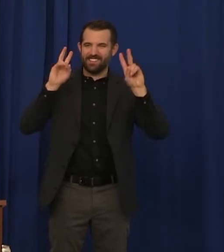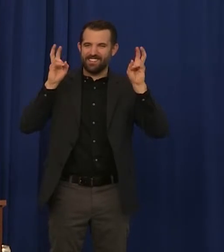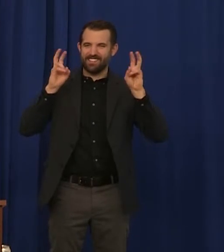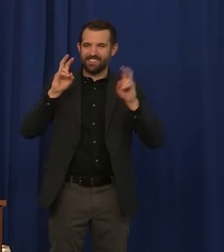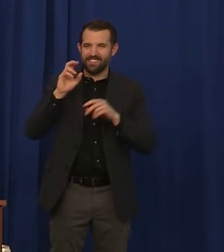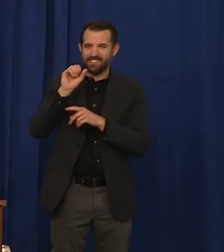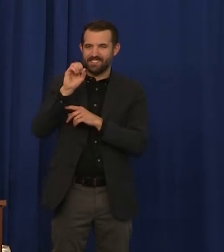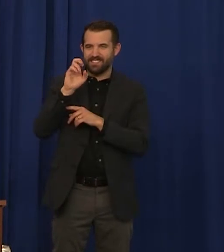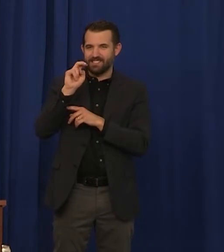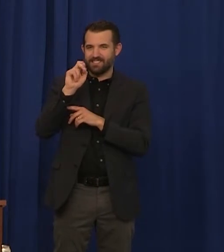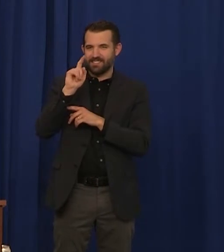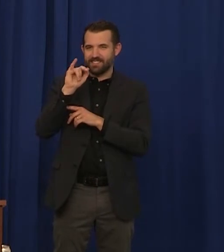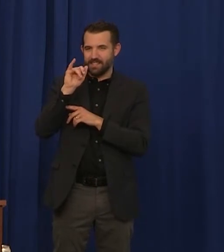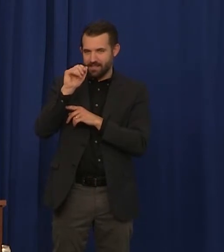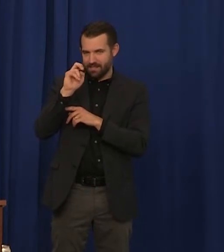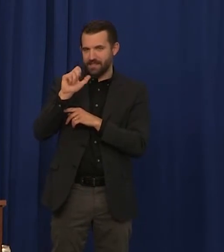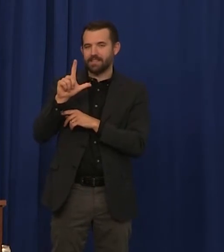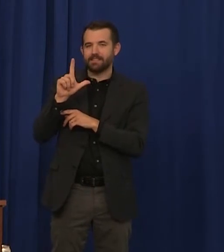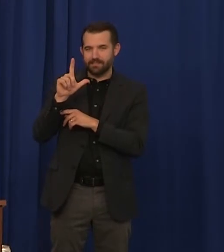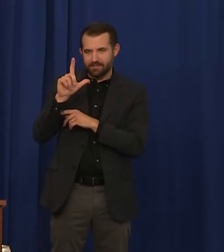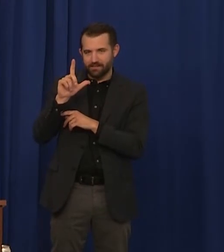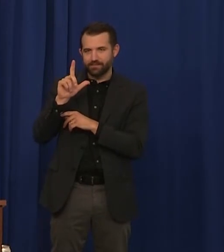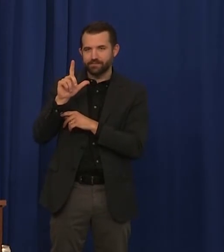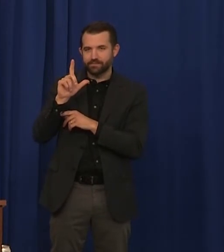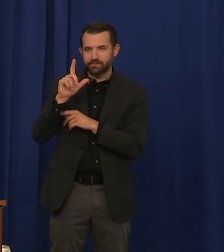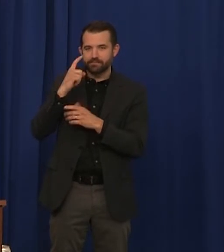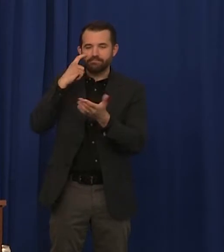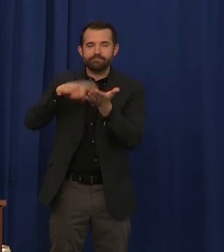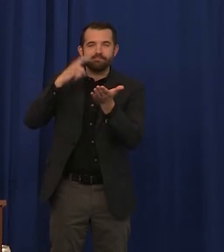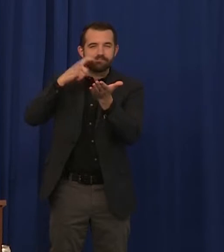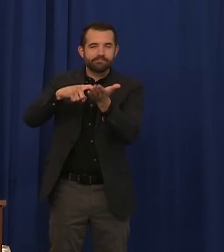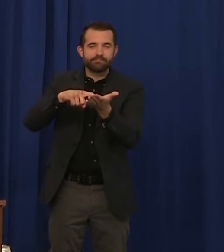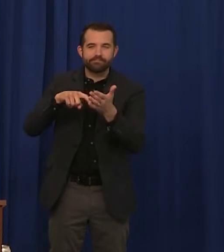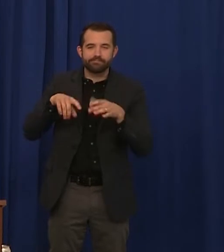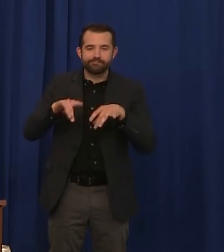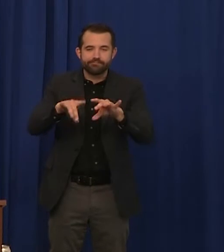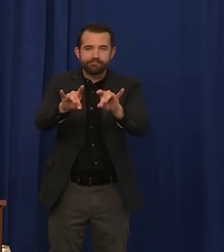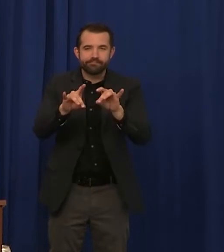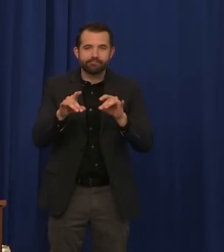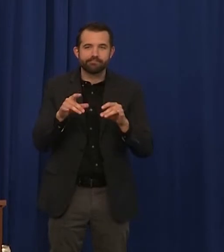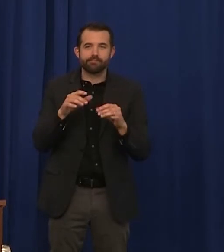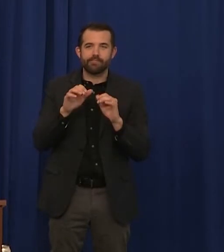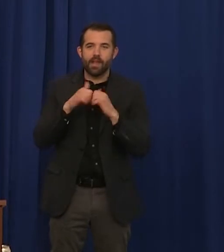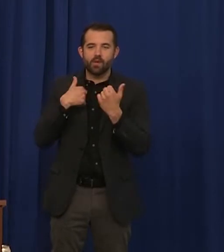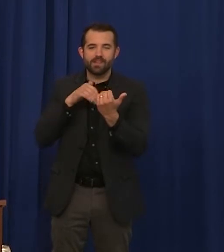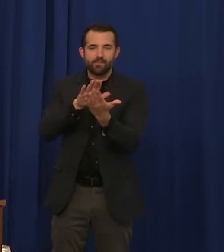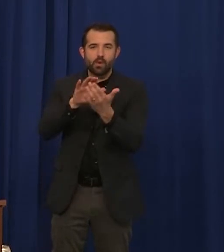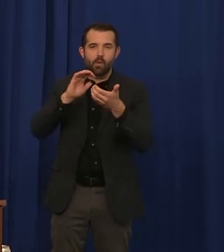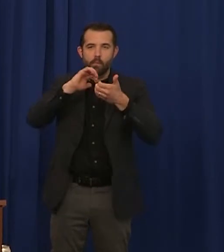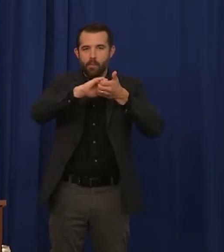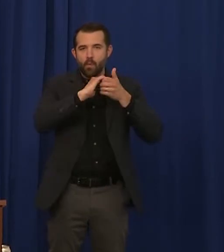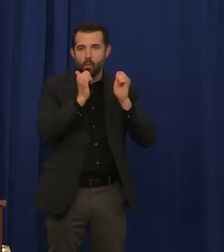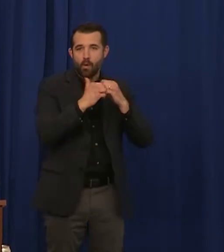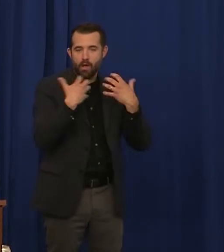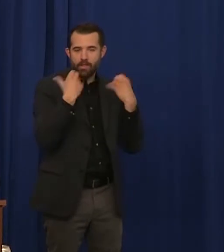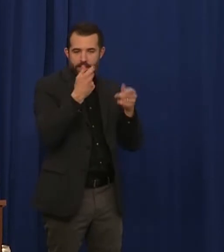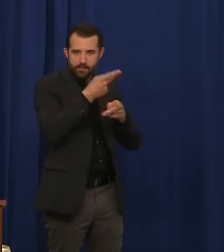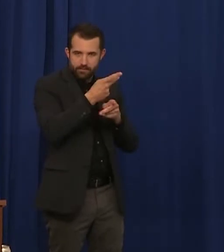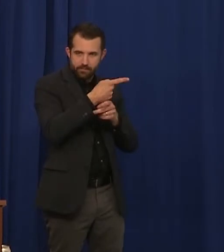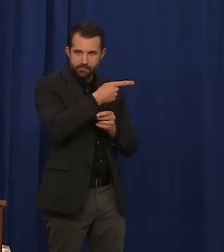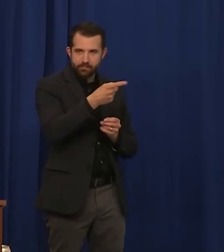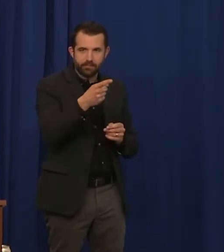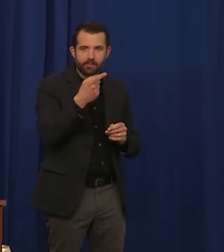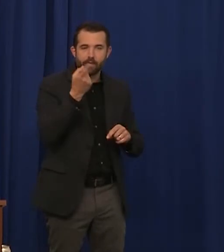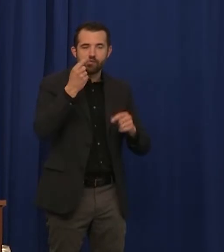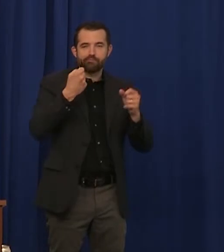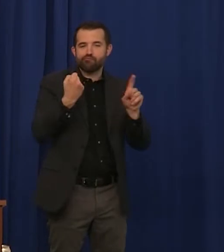or Sentinel diagnosis approach, we'll be able to work with healthcare providers and try to get a better handle on what's going on.